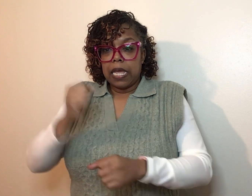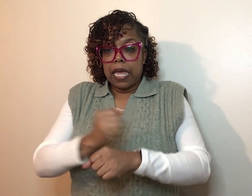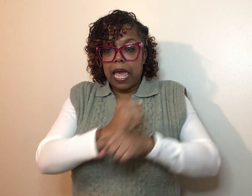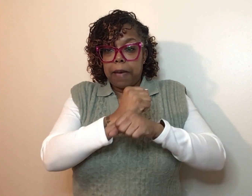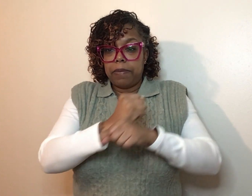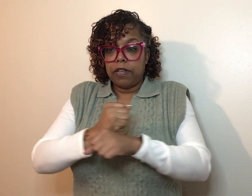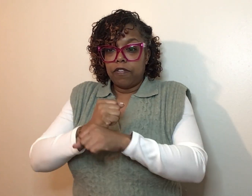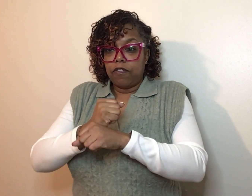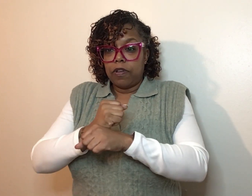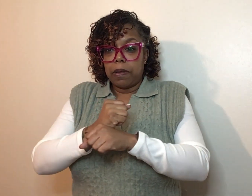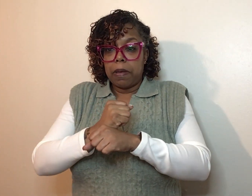captive